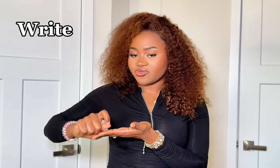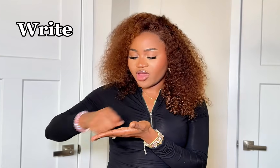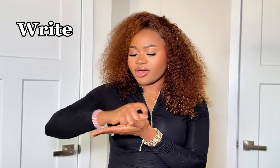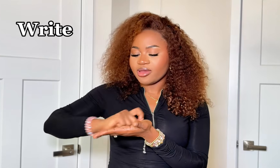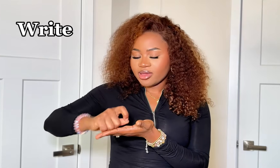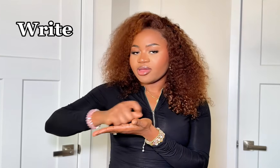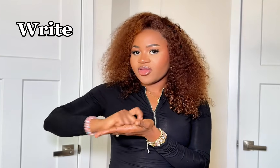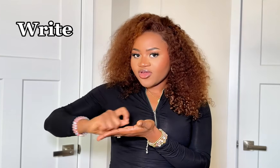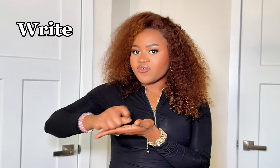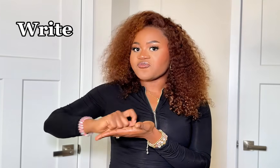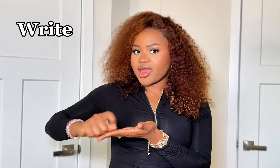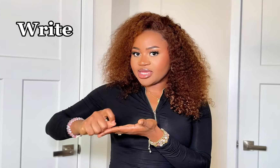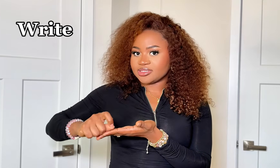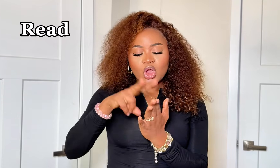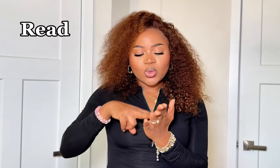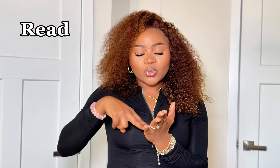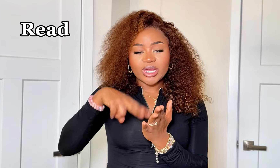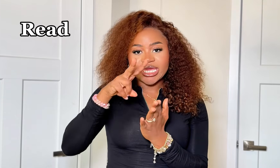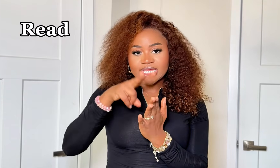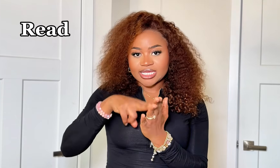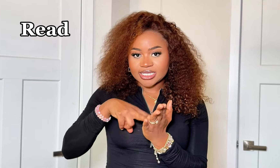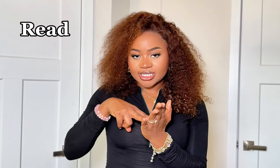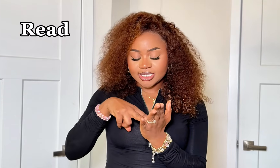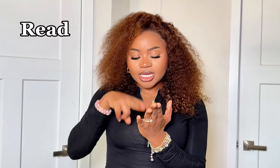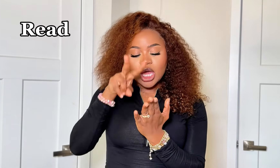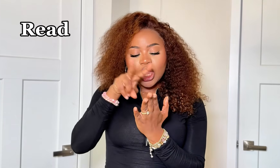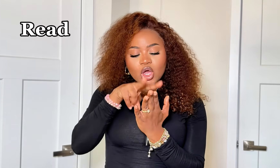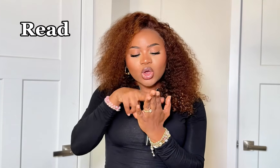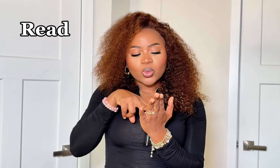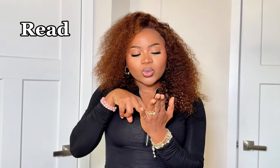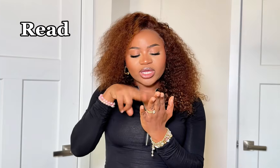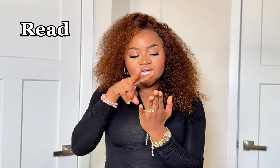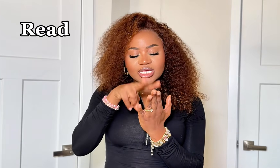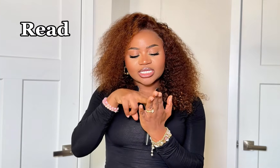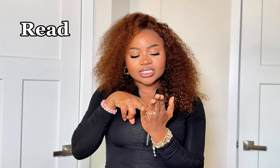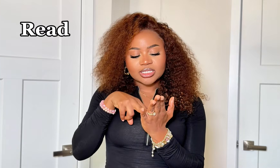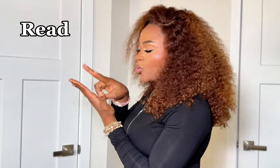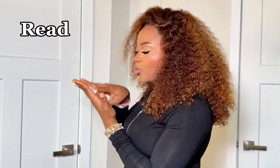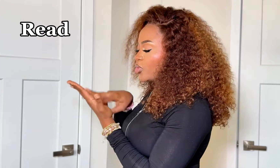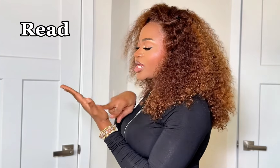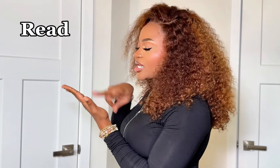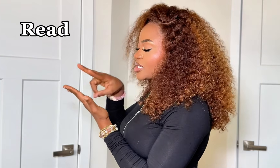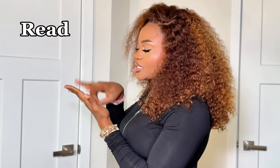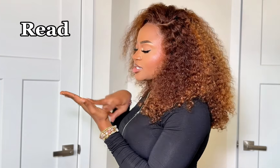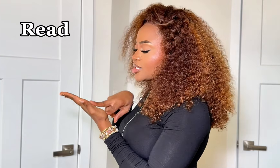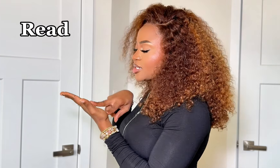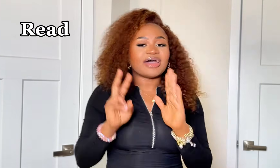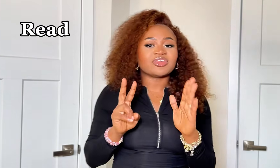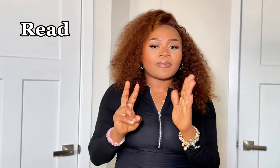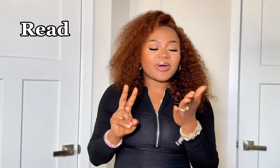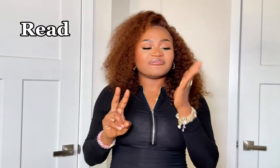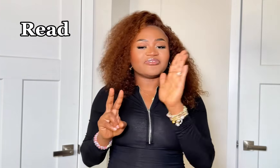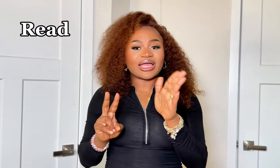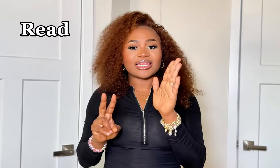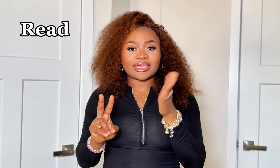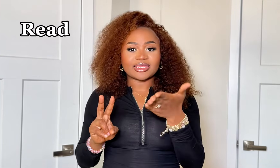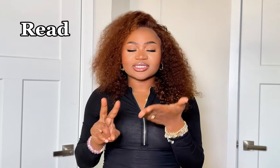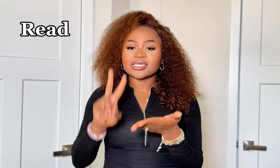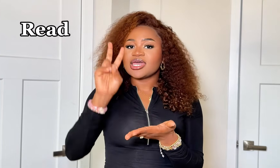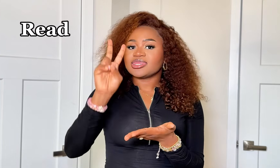yeah? Right. Read. Read. Read. Having your palm flat like this, take